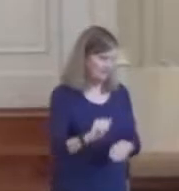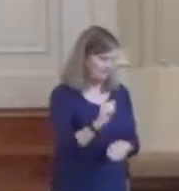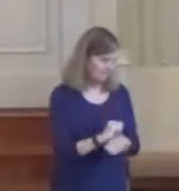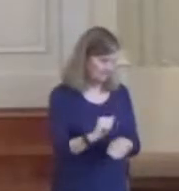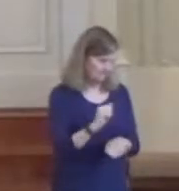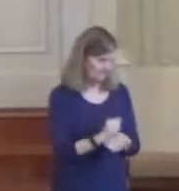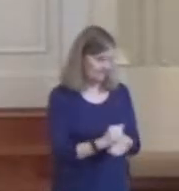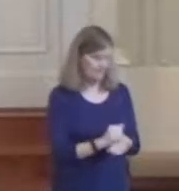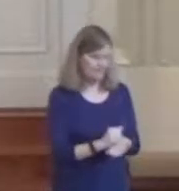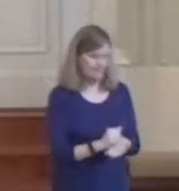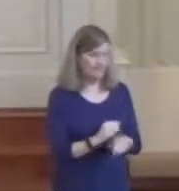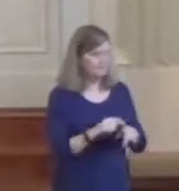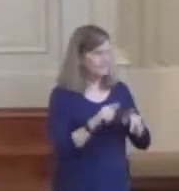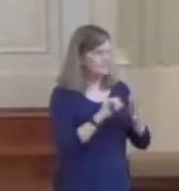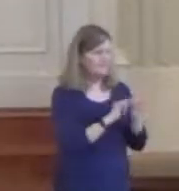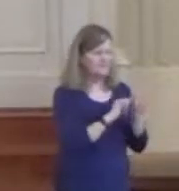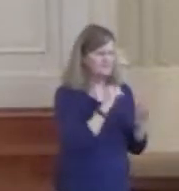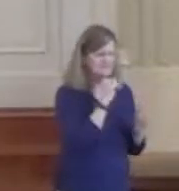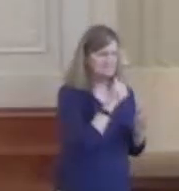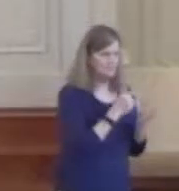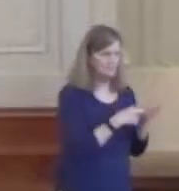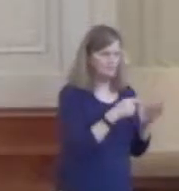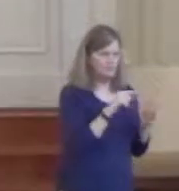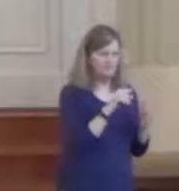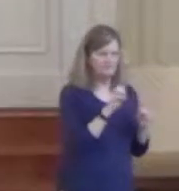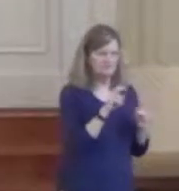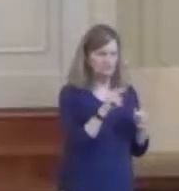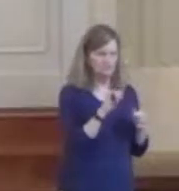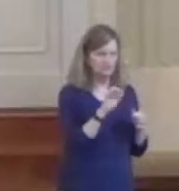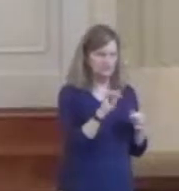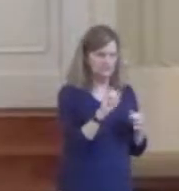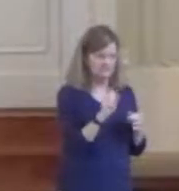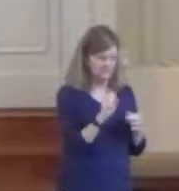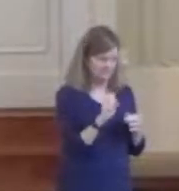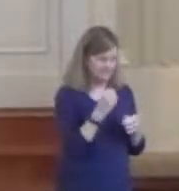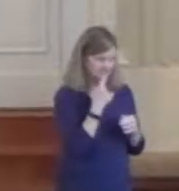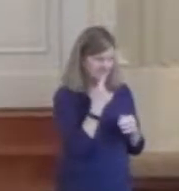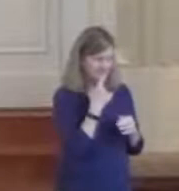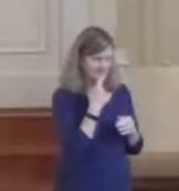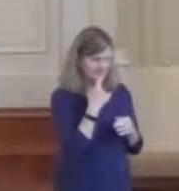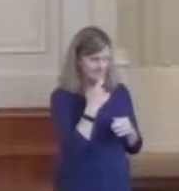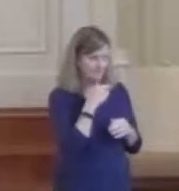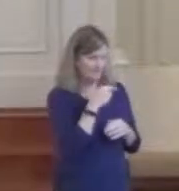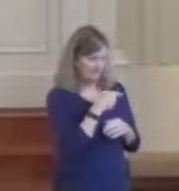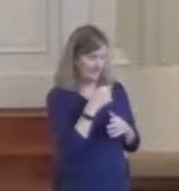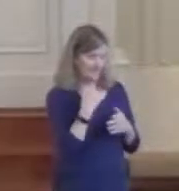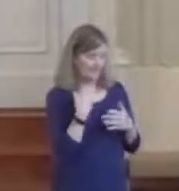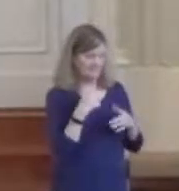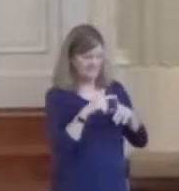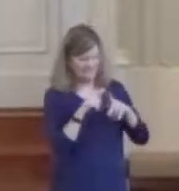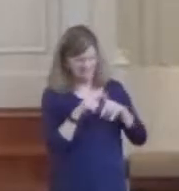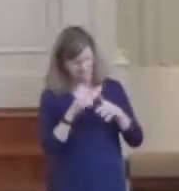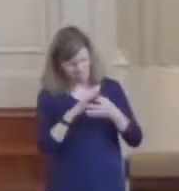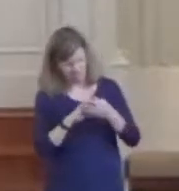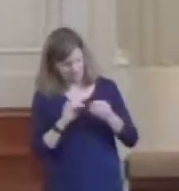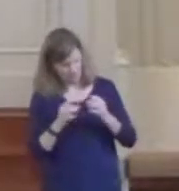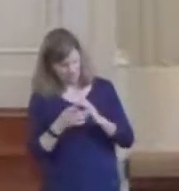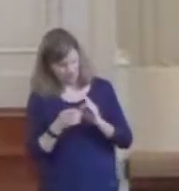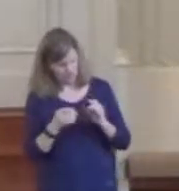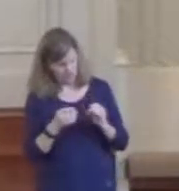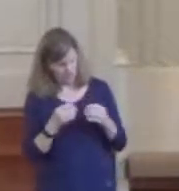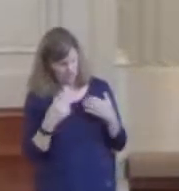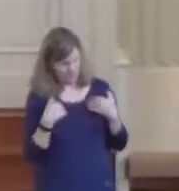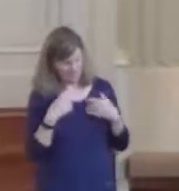live. But that's not what Genesis says. Genesis has a different narrative. Genesis gives